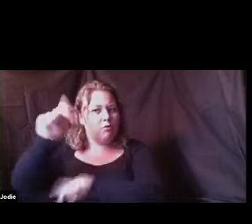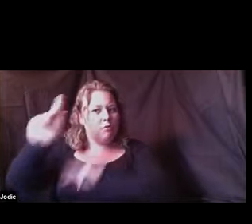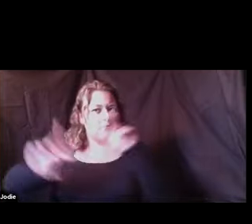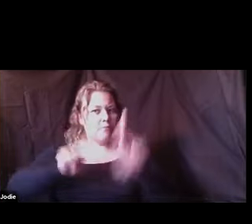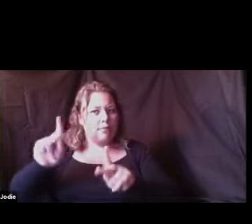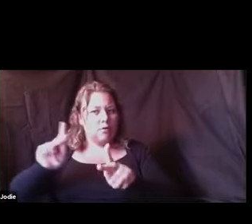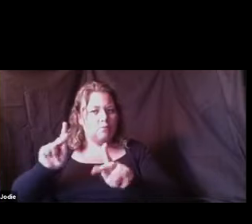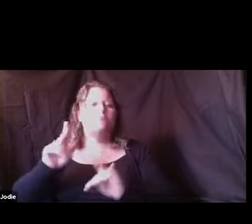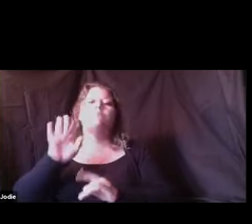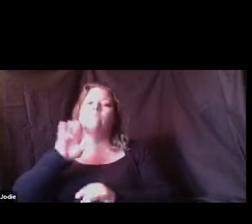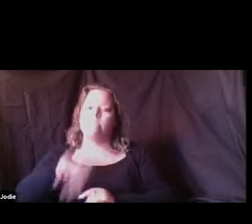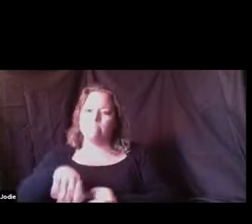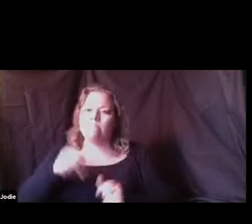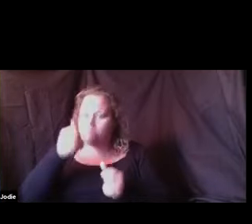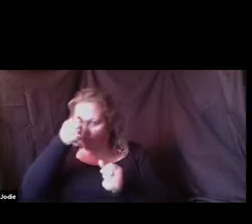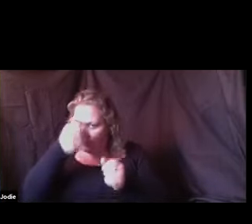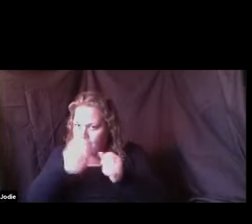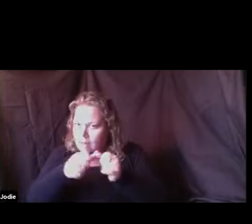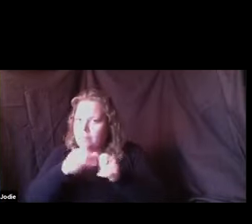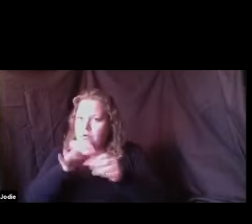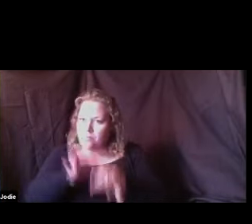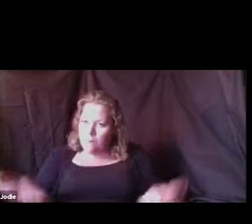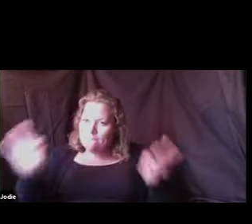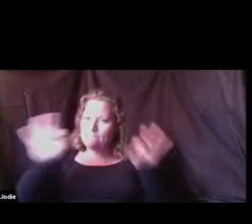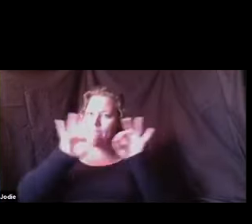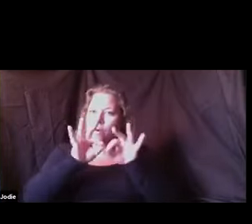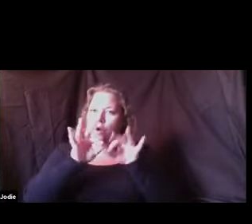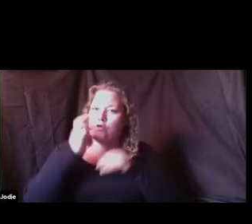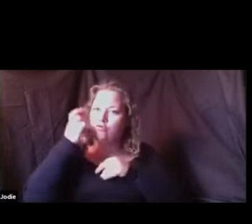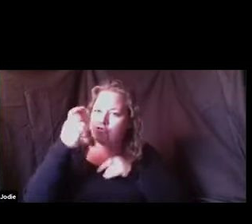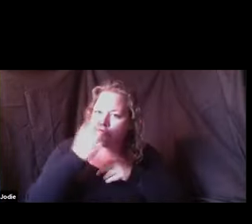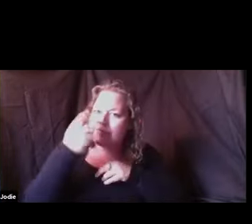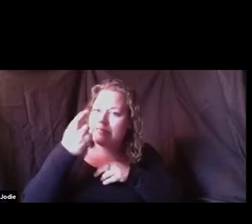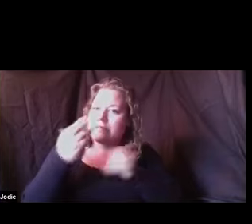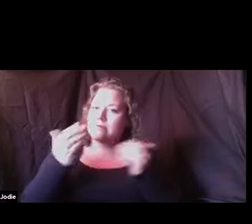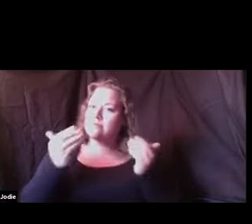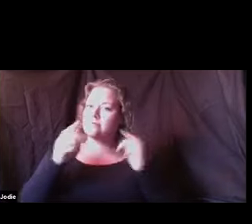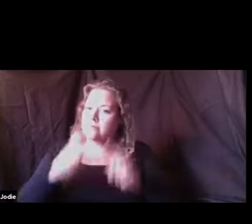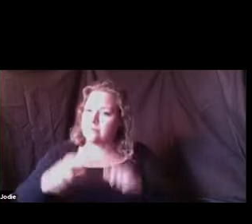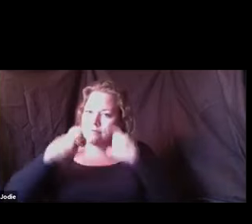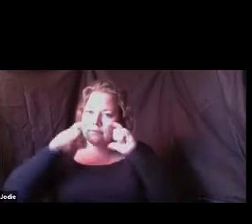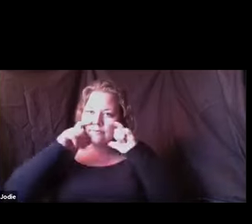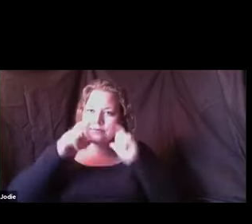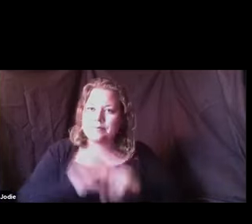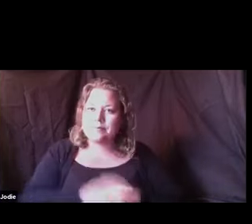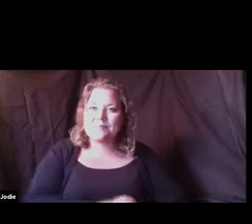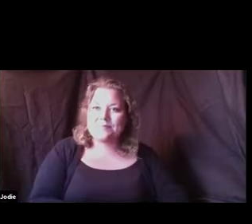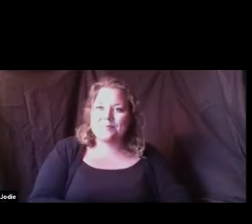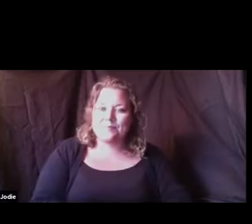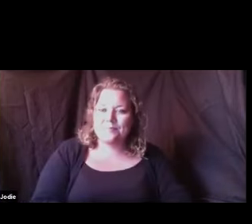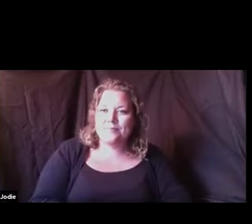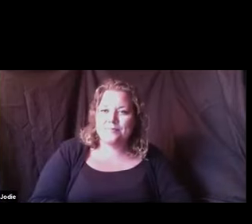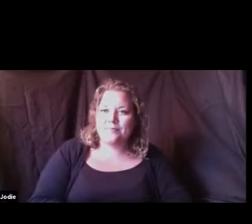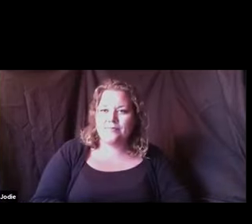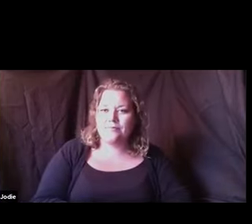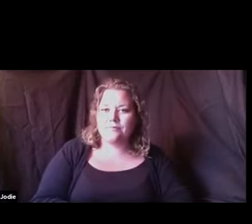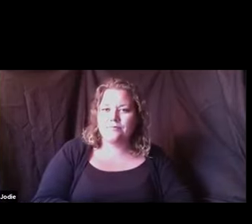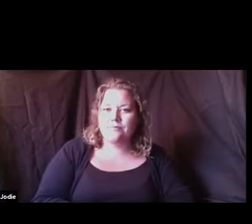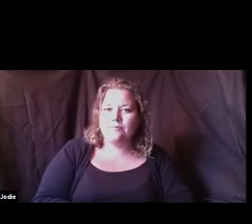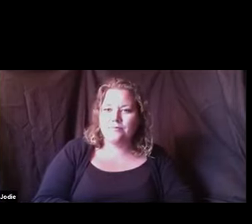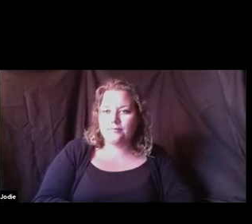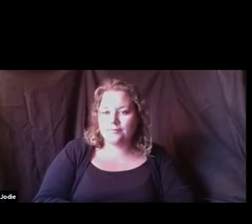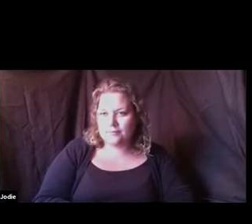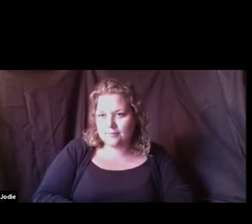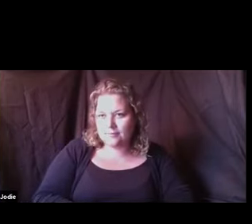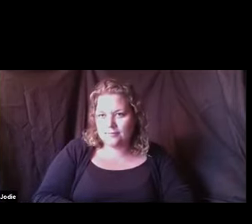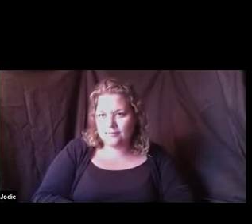there's an important reason why we ask for those fabric face coverings. I do want to just